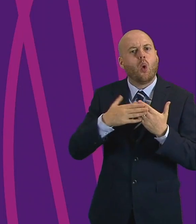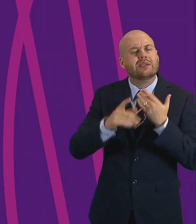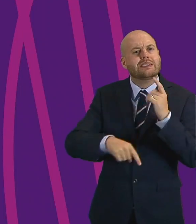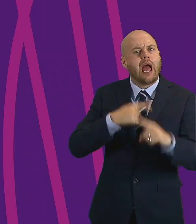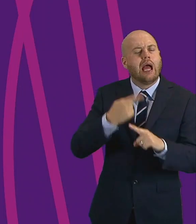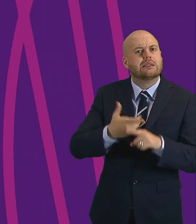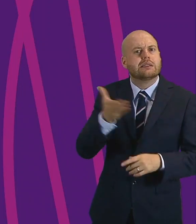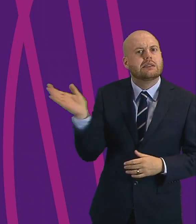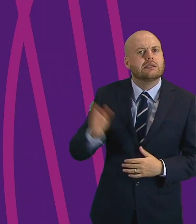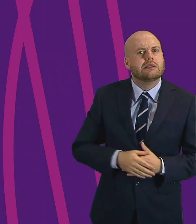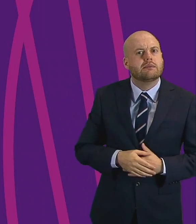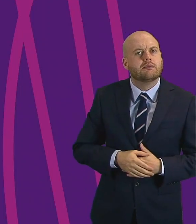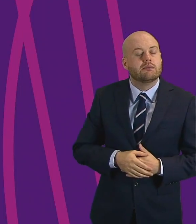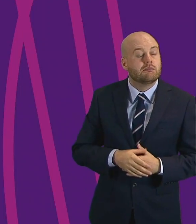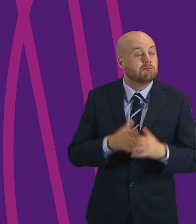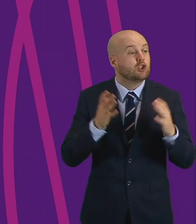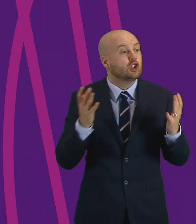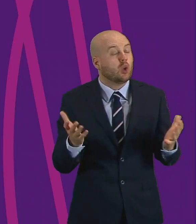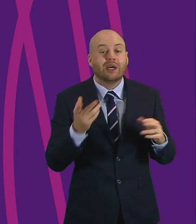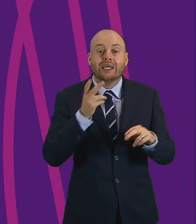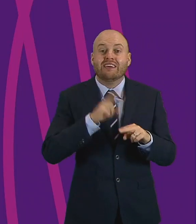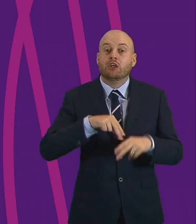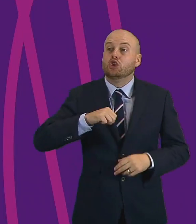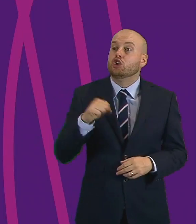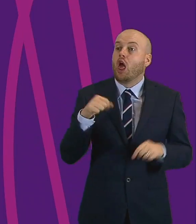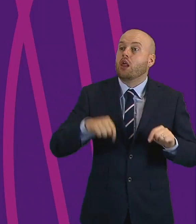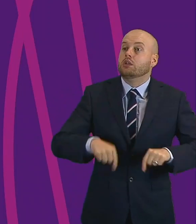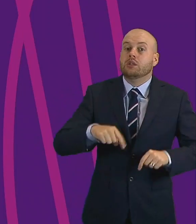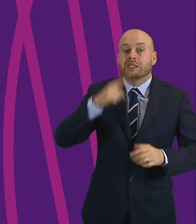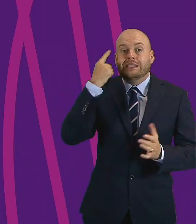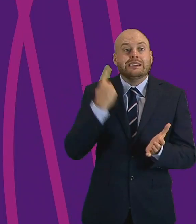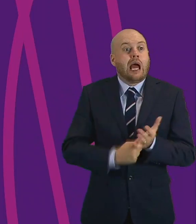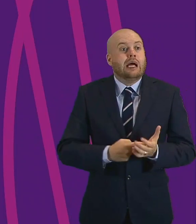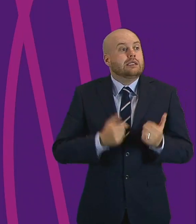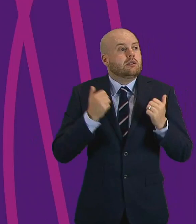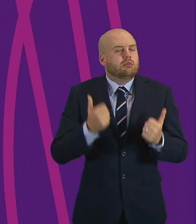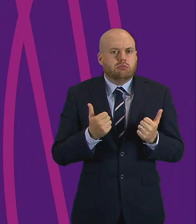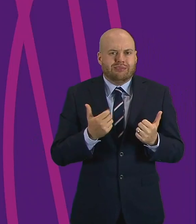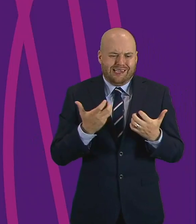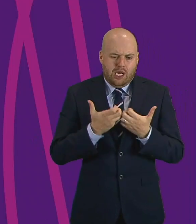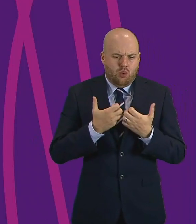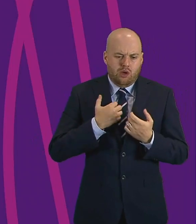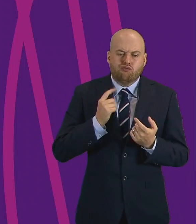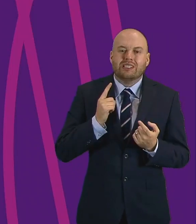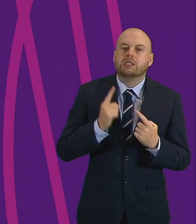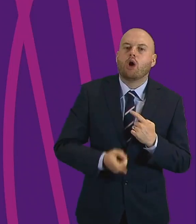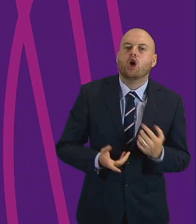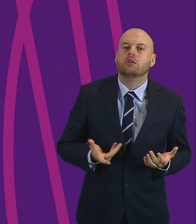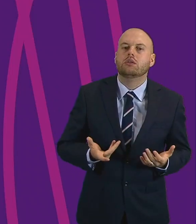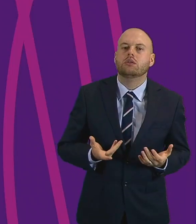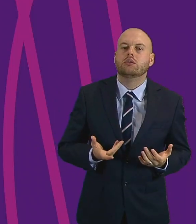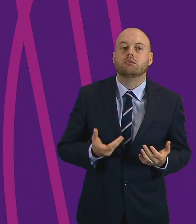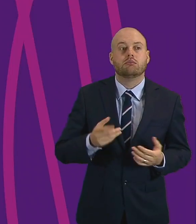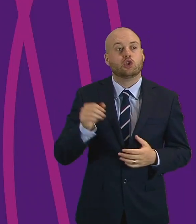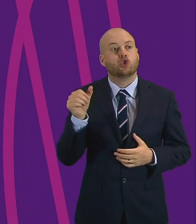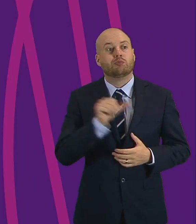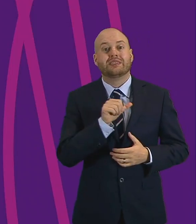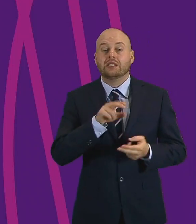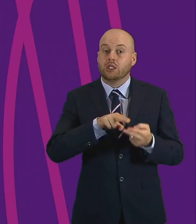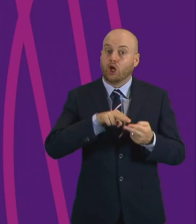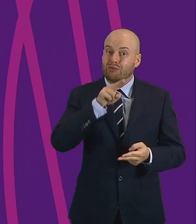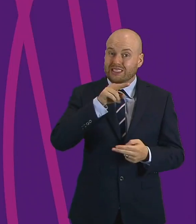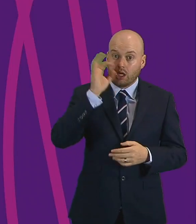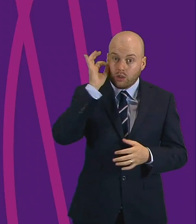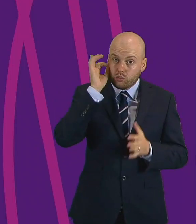more taxation, we in Scotland will obviously need to decide how to respond ourselves. If it's something like increased corporation tax or